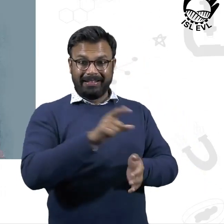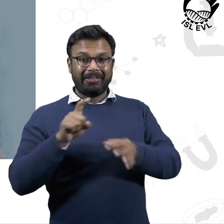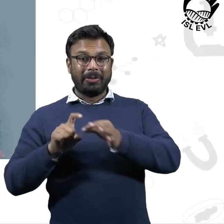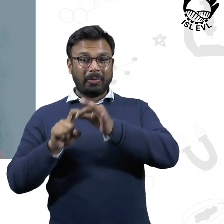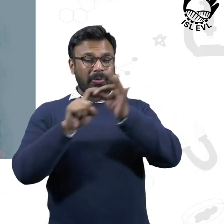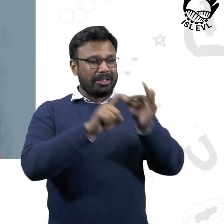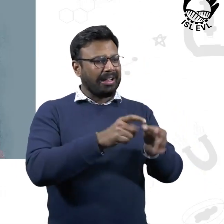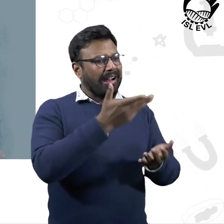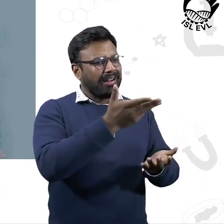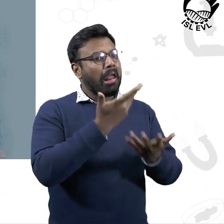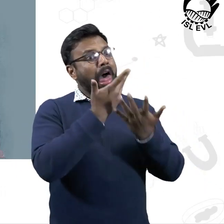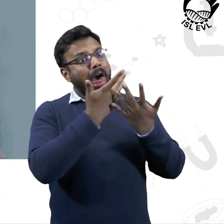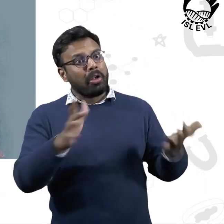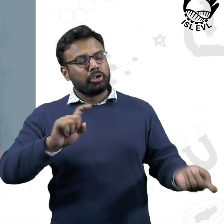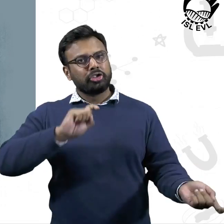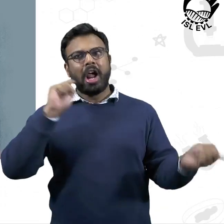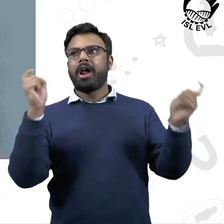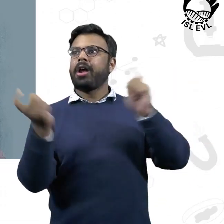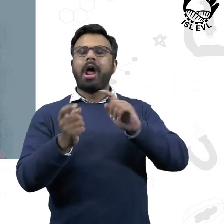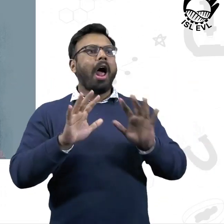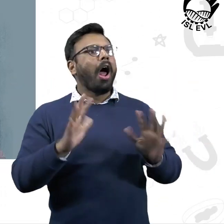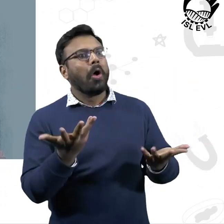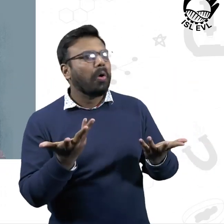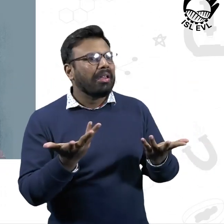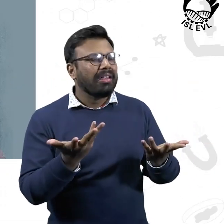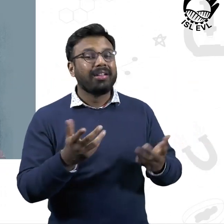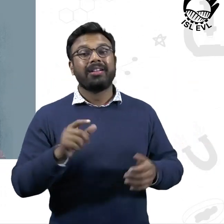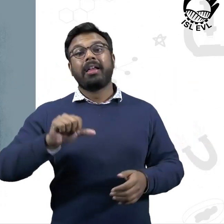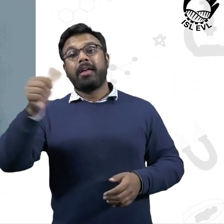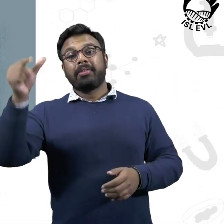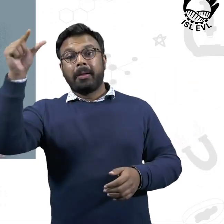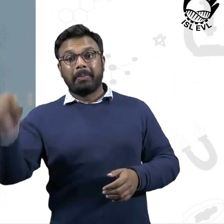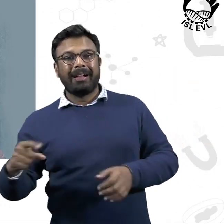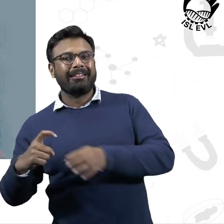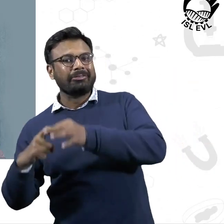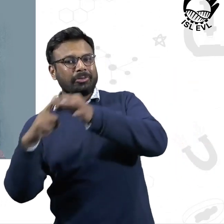about the utility and validity of her research.